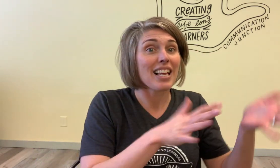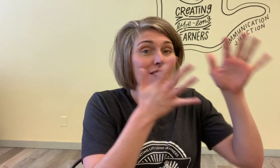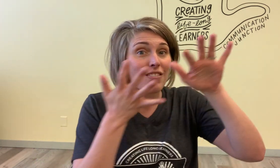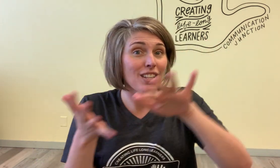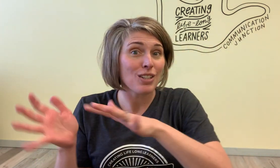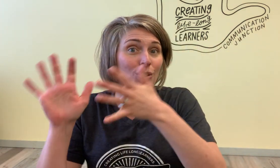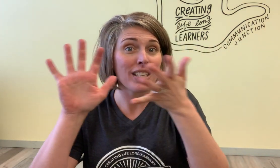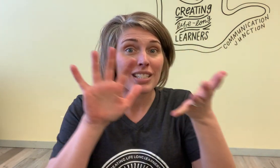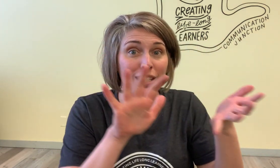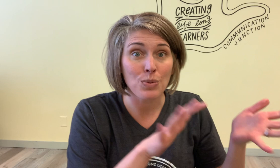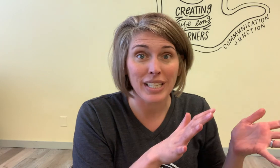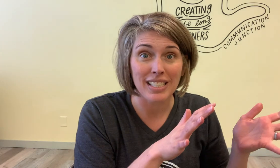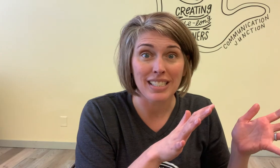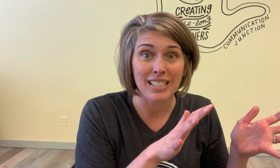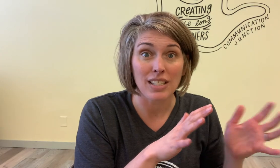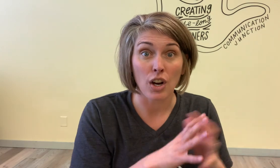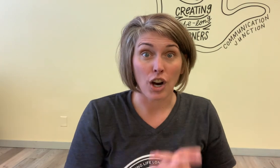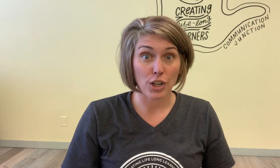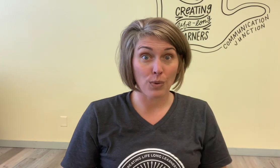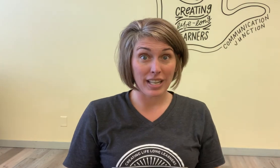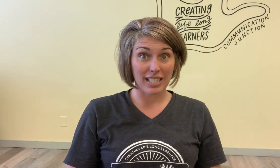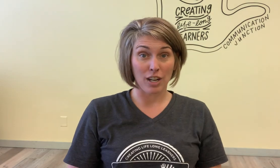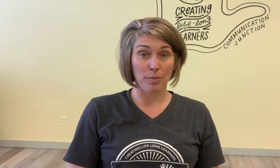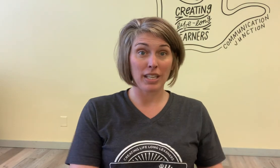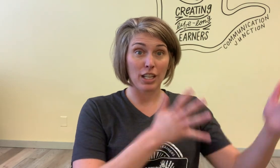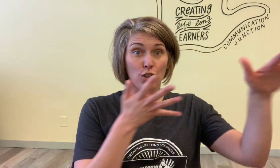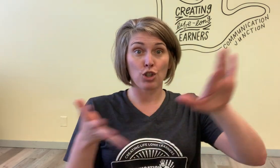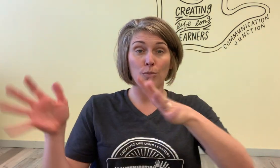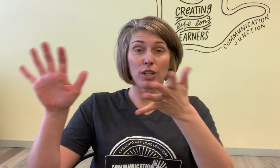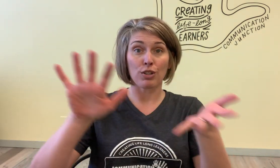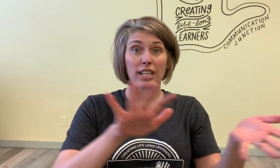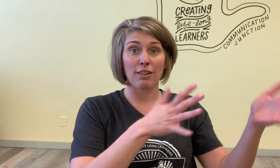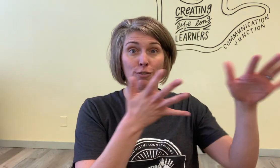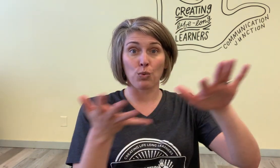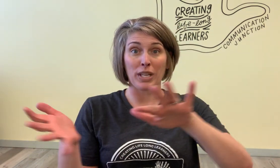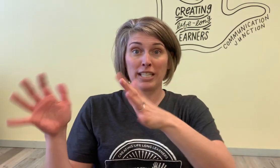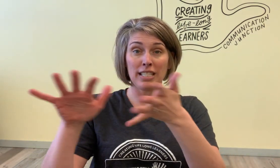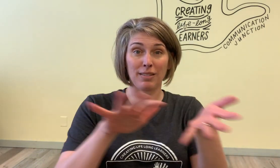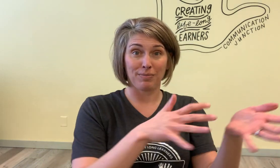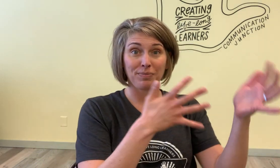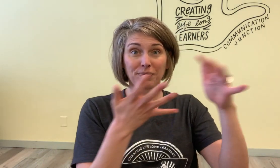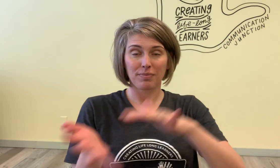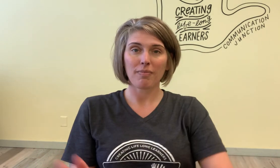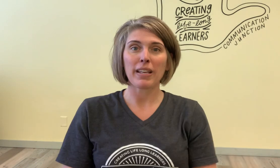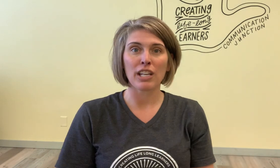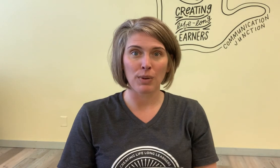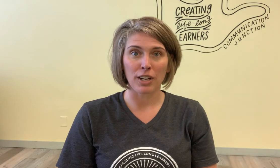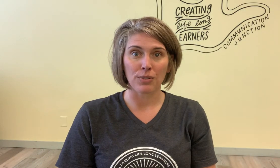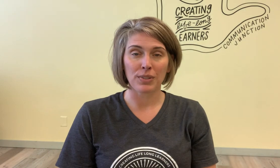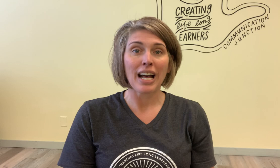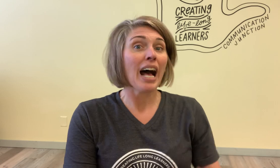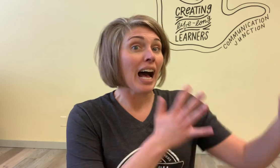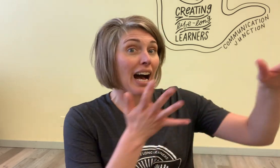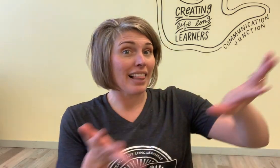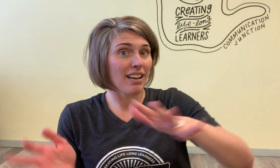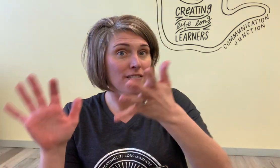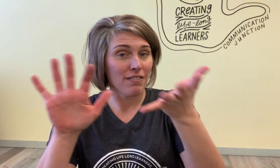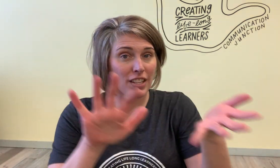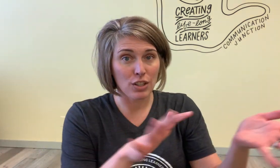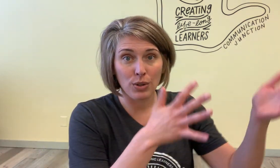love the noisy wind. Are you ready to help me? Can you show me your sign for wind? Here we go. I love the